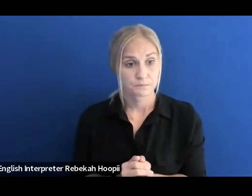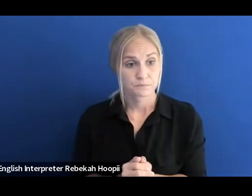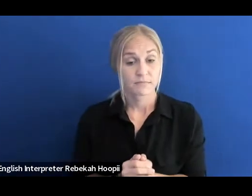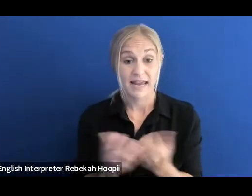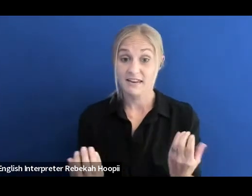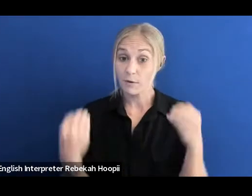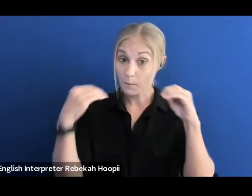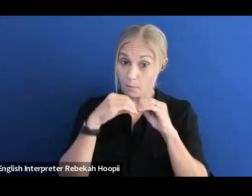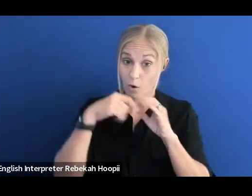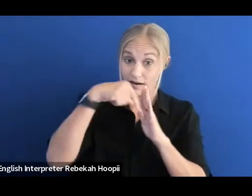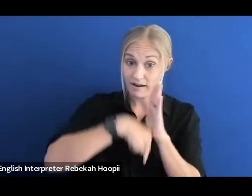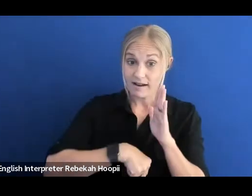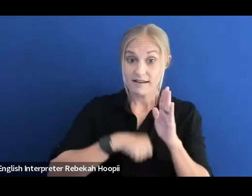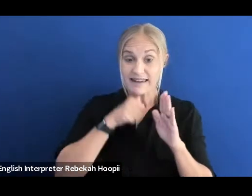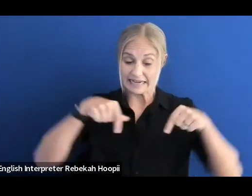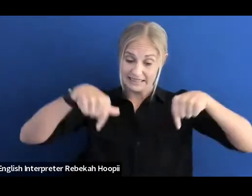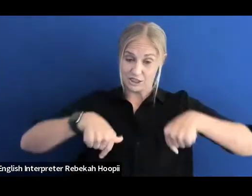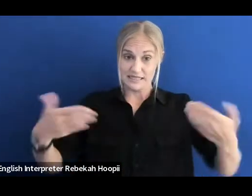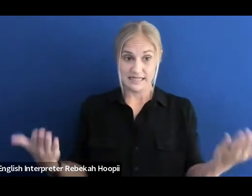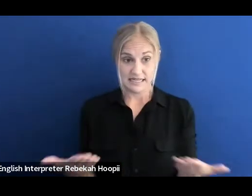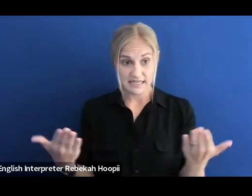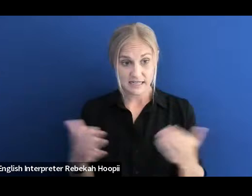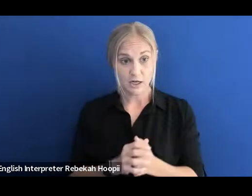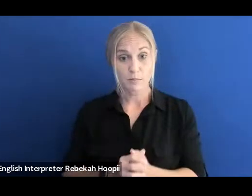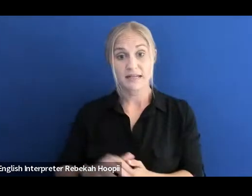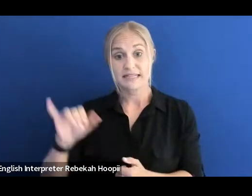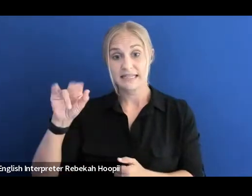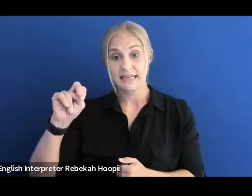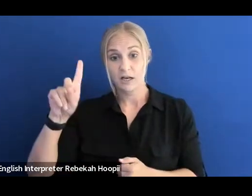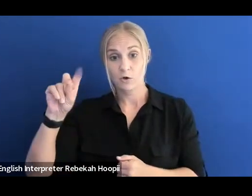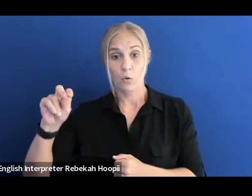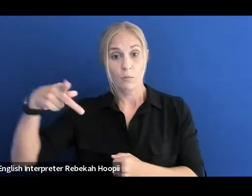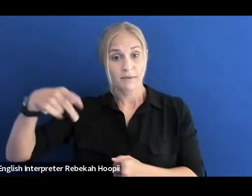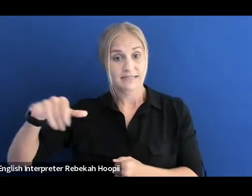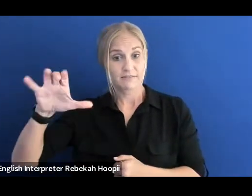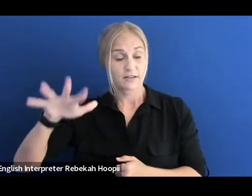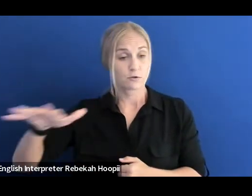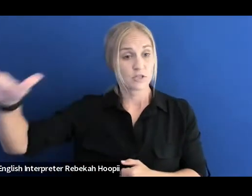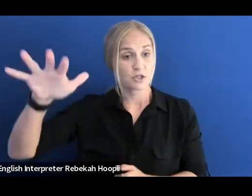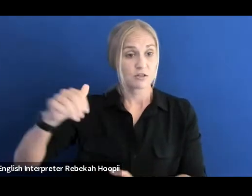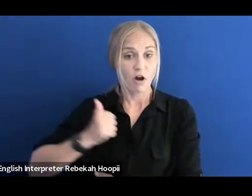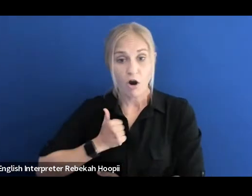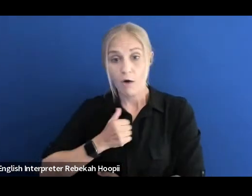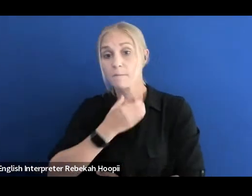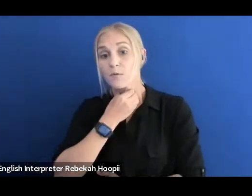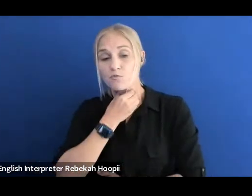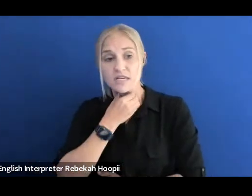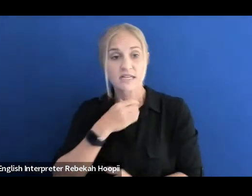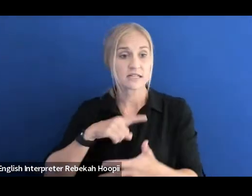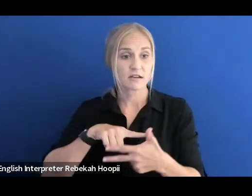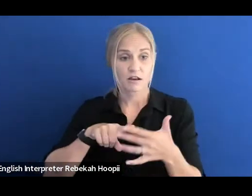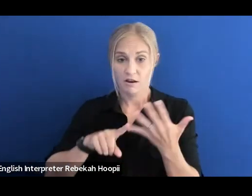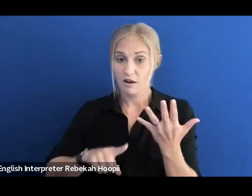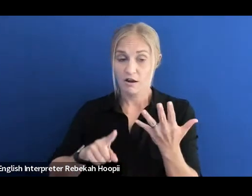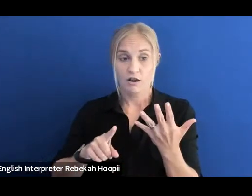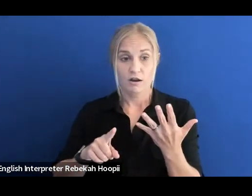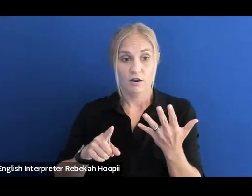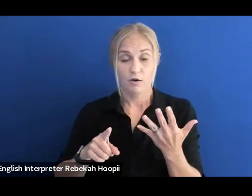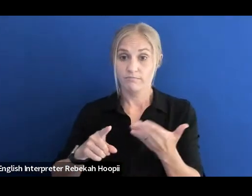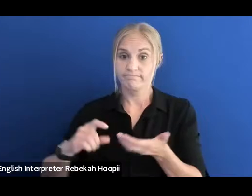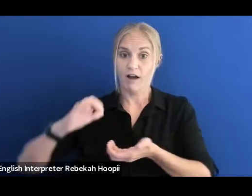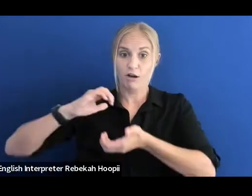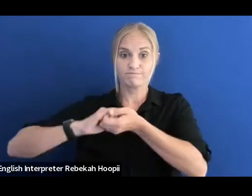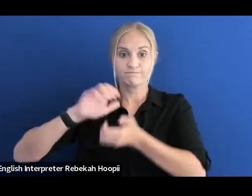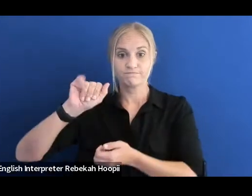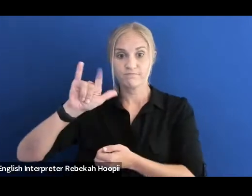beyond just here to the Indo-Pacific region, the Army, the Marine, we do bring our allies